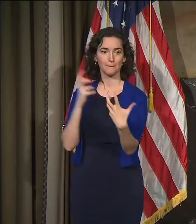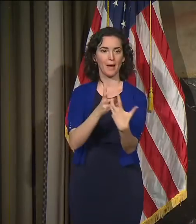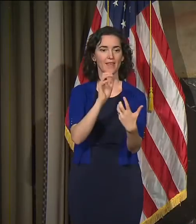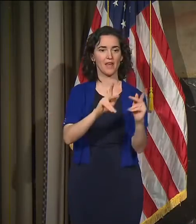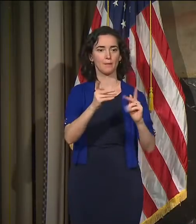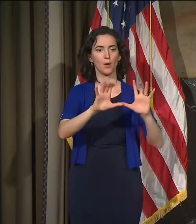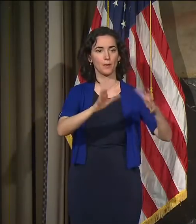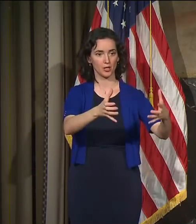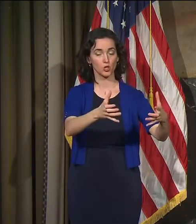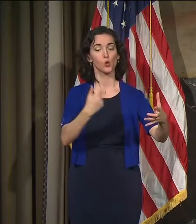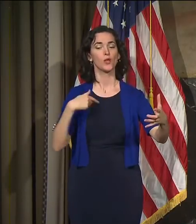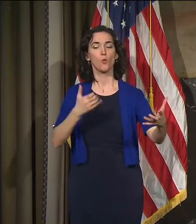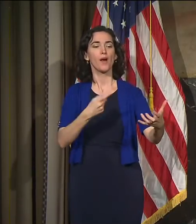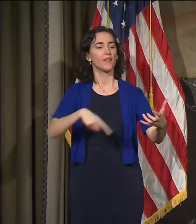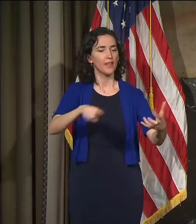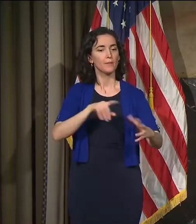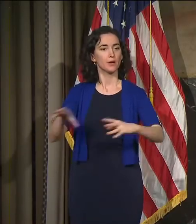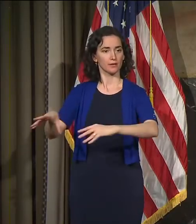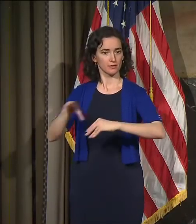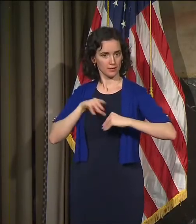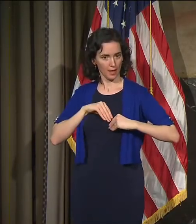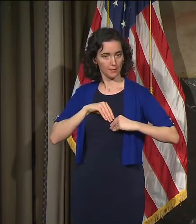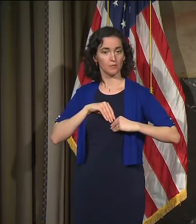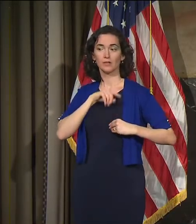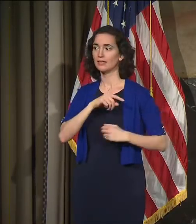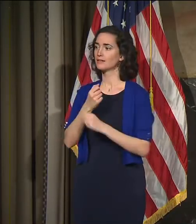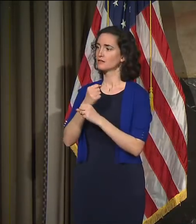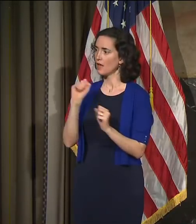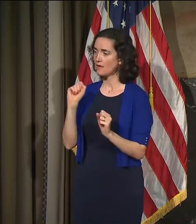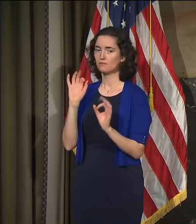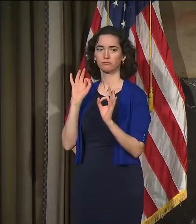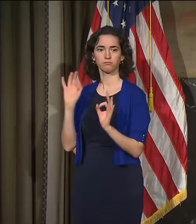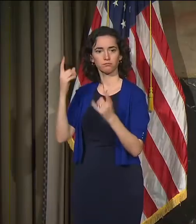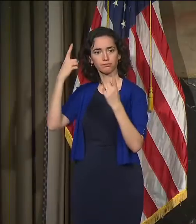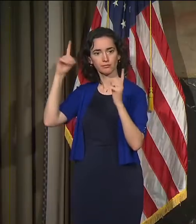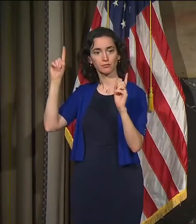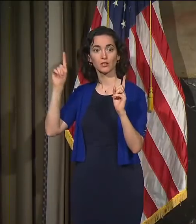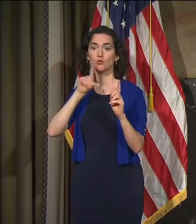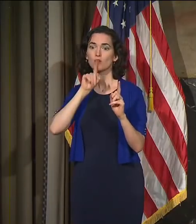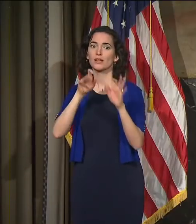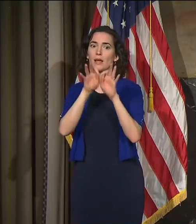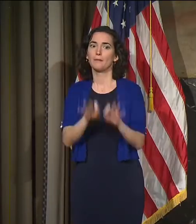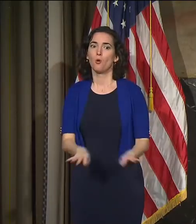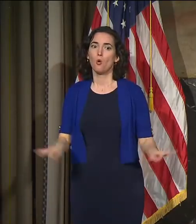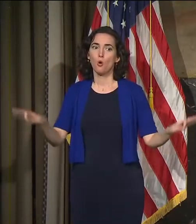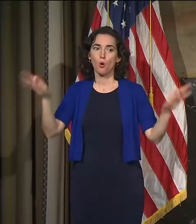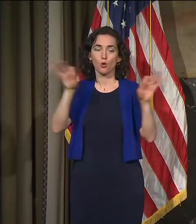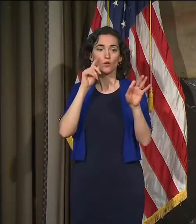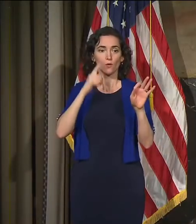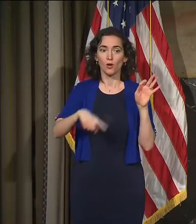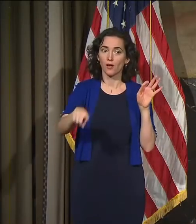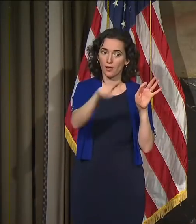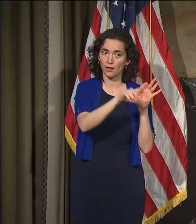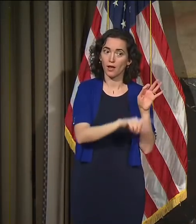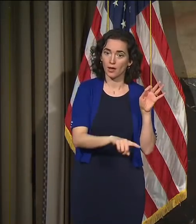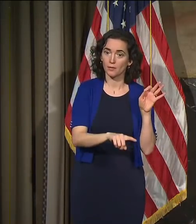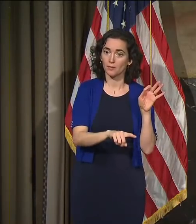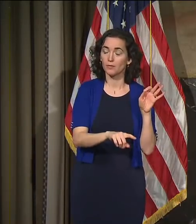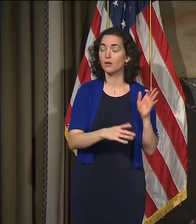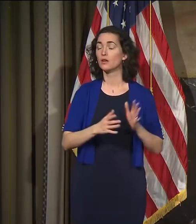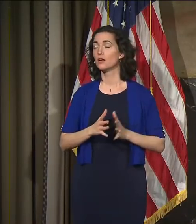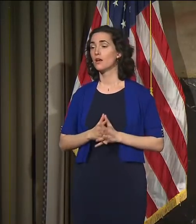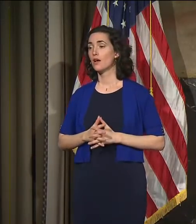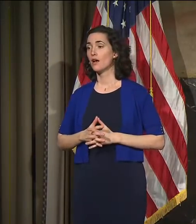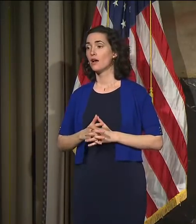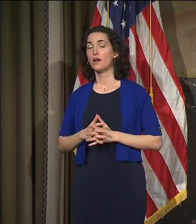we really want them to embrace the safety and efficacy and understand it's really important for them, you know, and